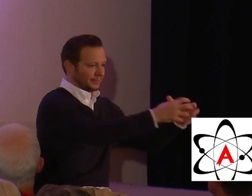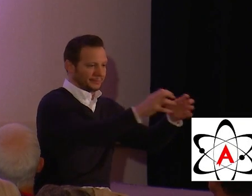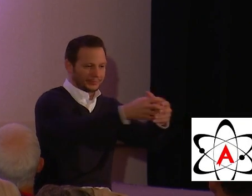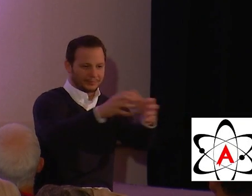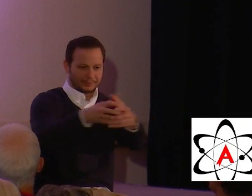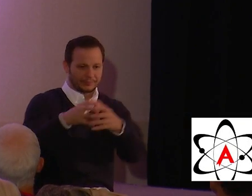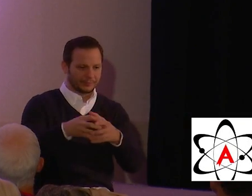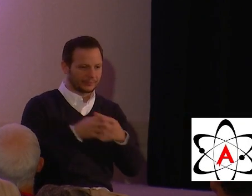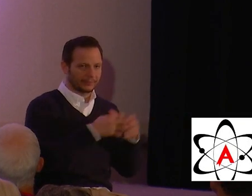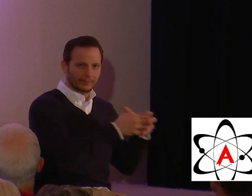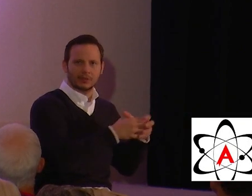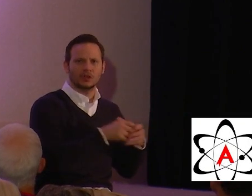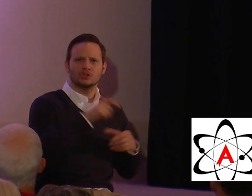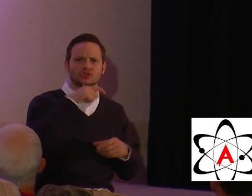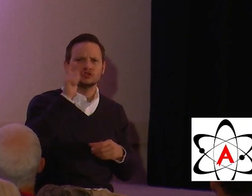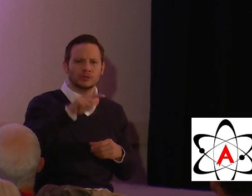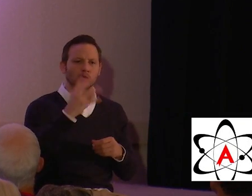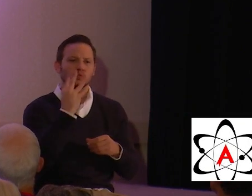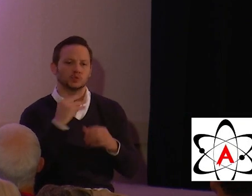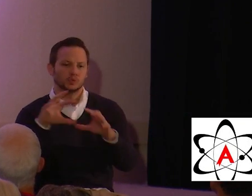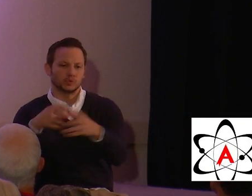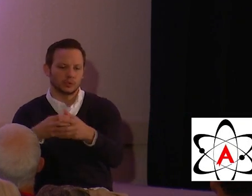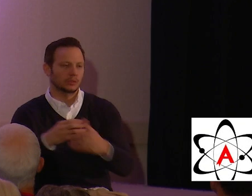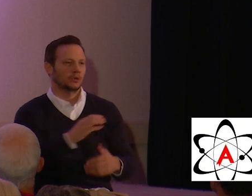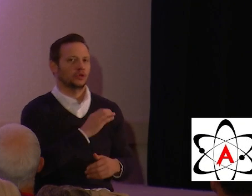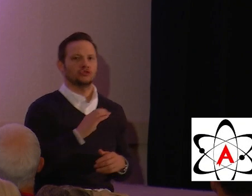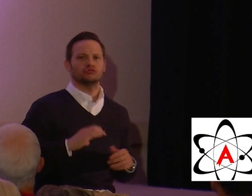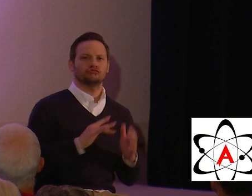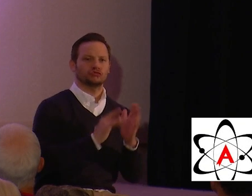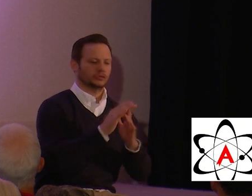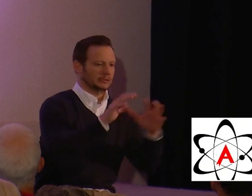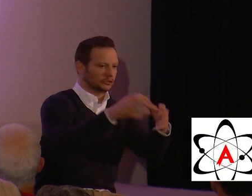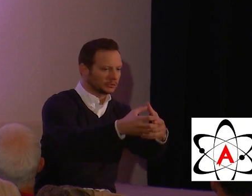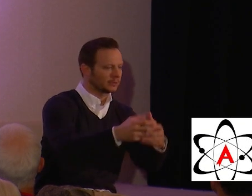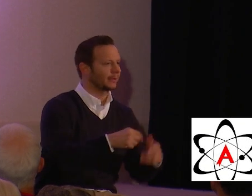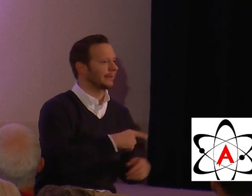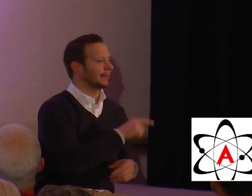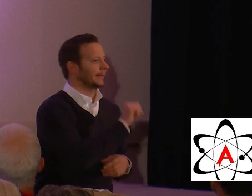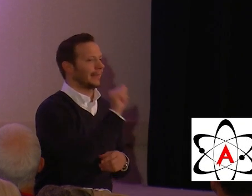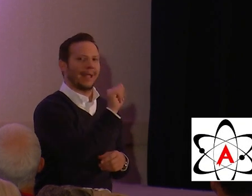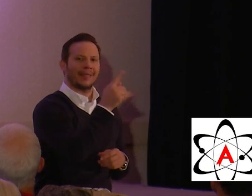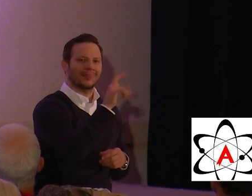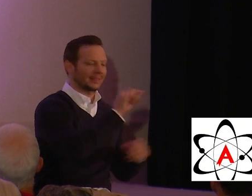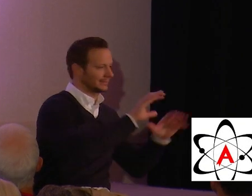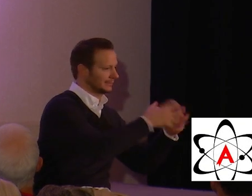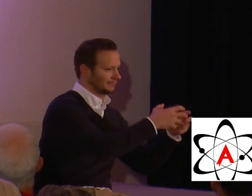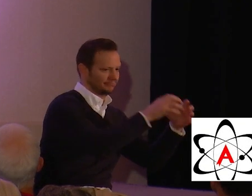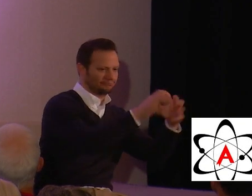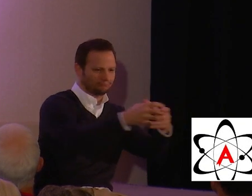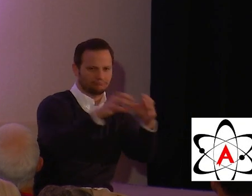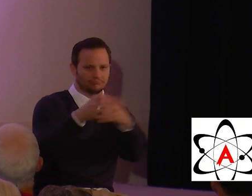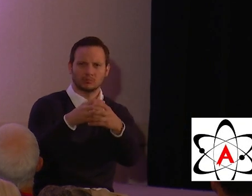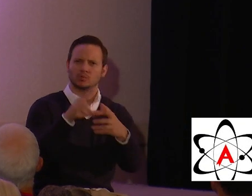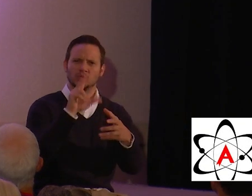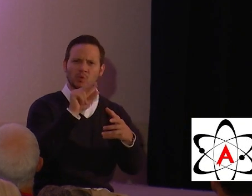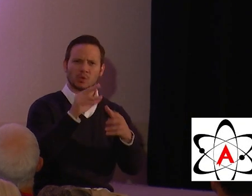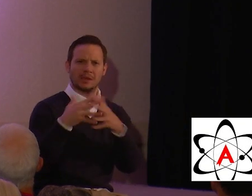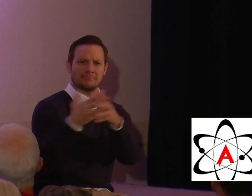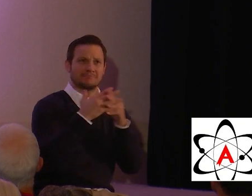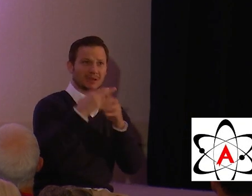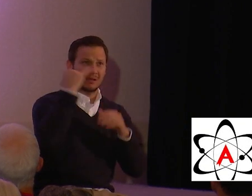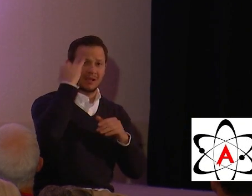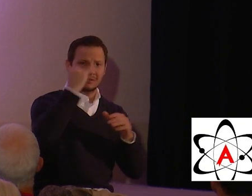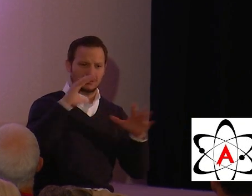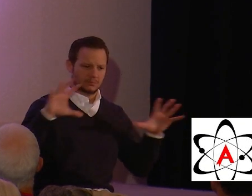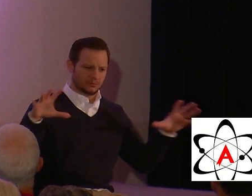Muslims, a cell of Jews, a cell of Christians, and a cell of atheists. The American ideal is all of us living together, working toward